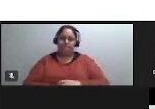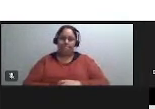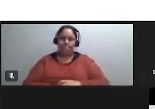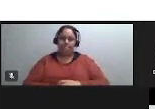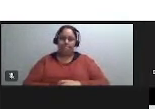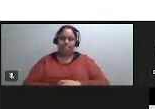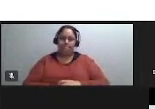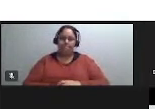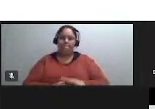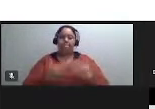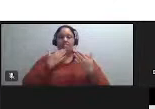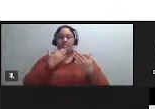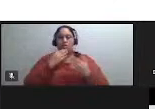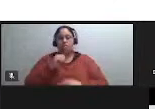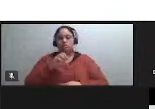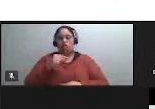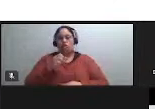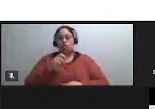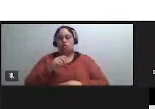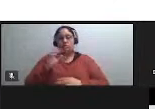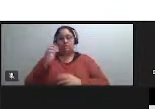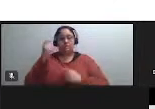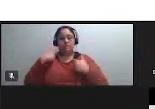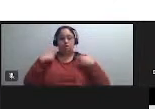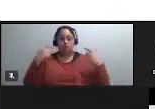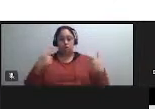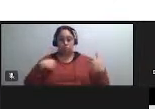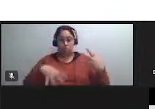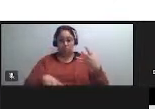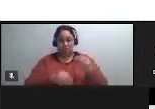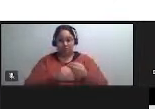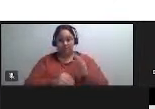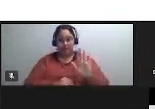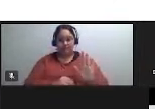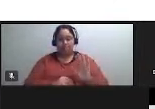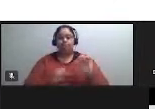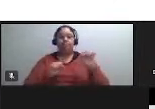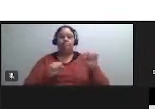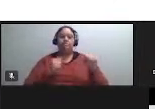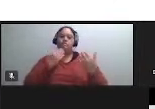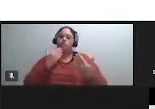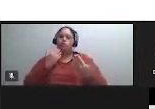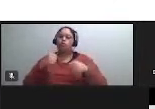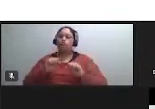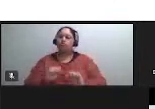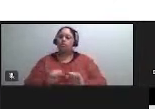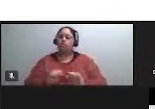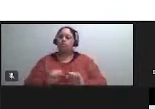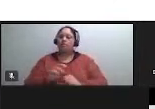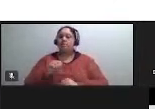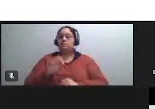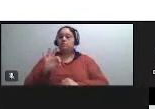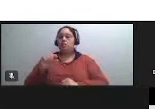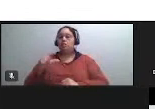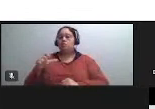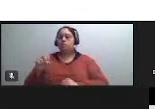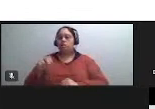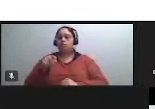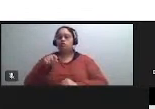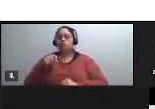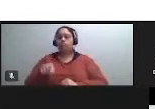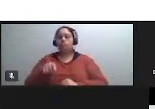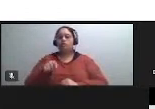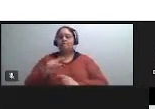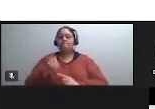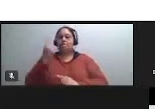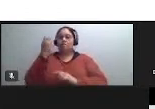Thank you very much, Ms. Goldstone. Mr. Secretary, want to add? Yes, thank you, Chairperson. Ms. Goldstone had in